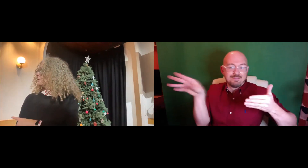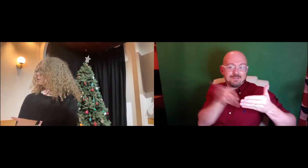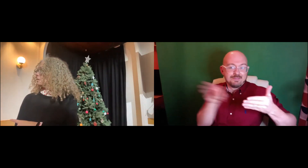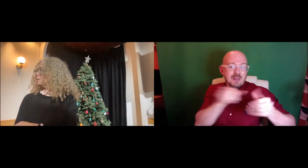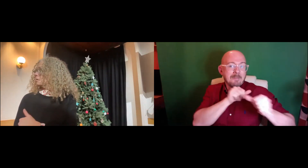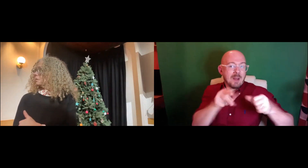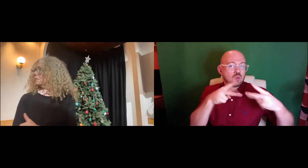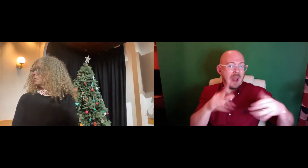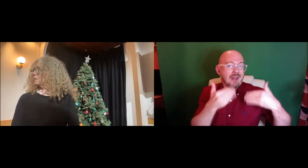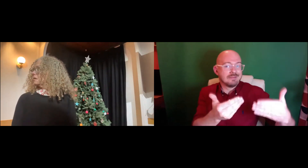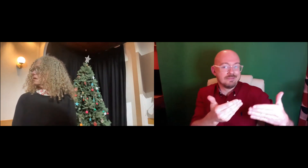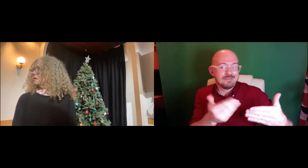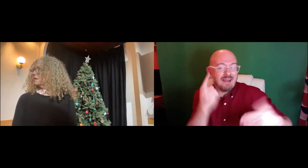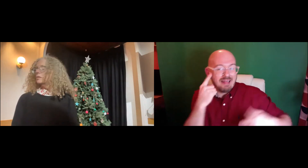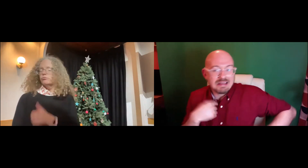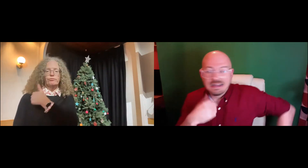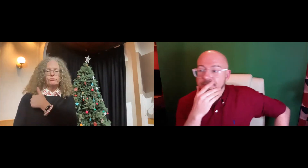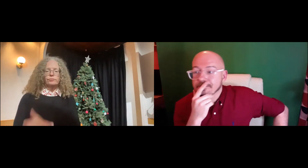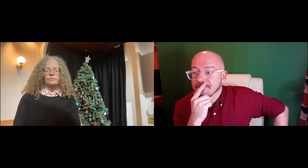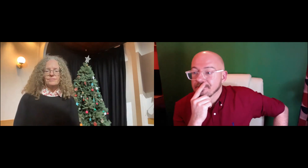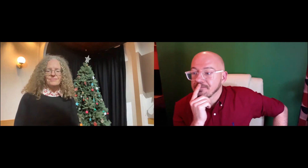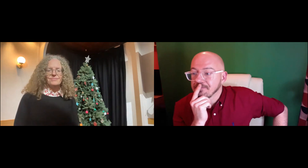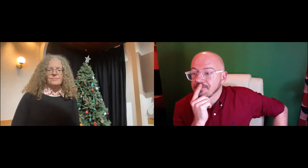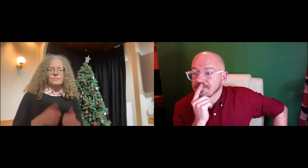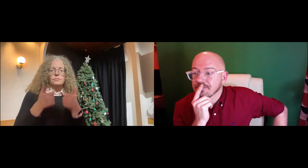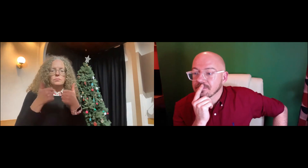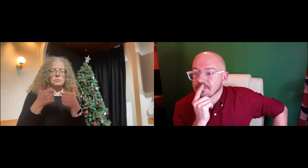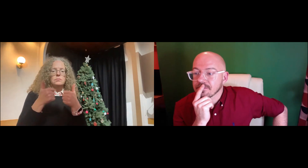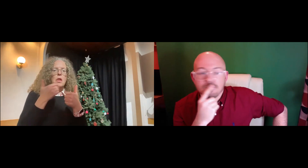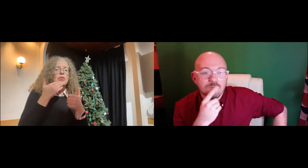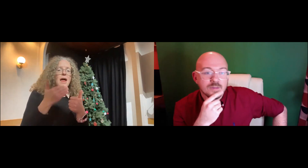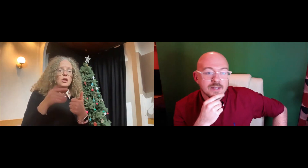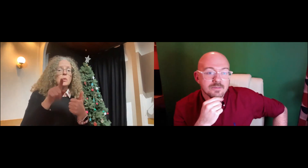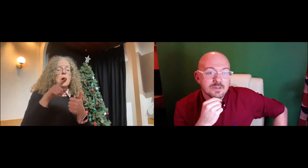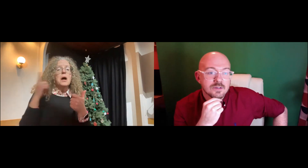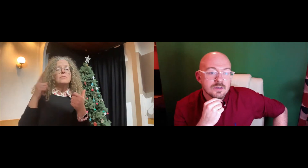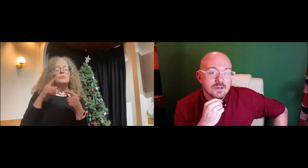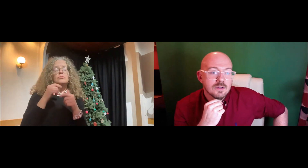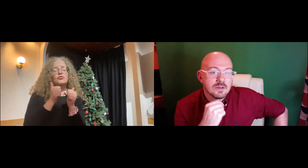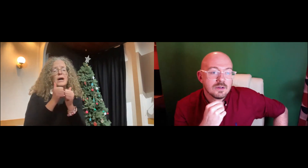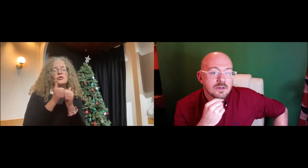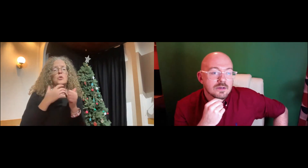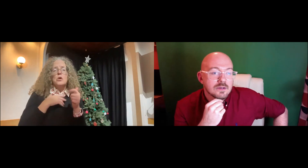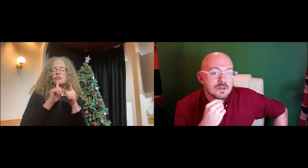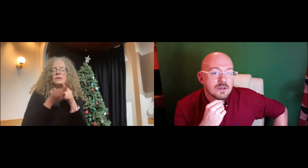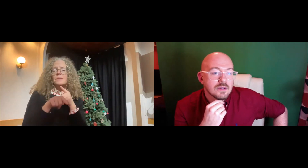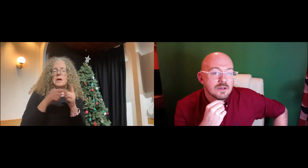can encourage more of that within sort of more formalised teaching programs.